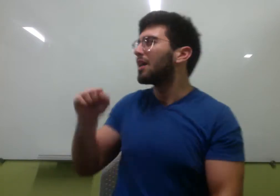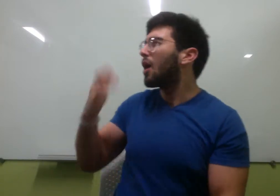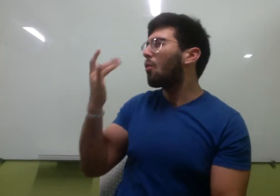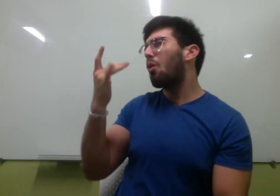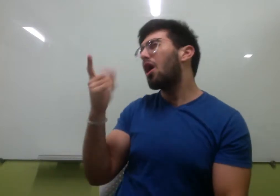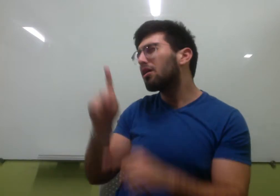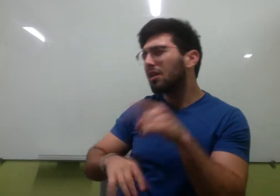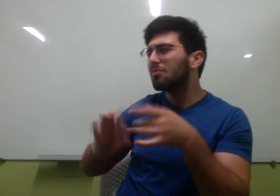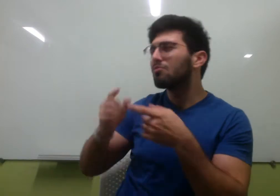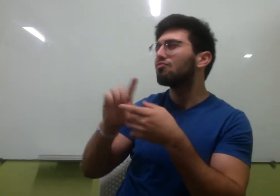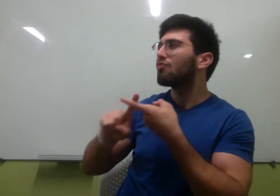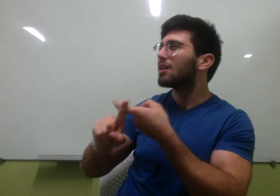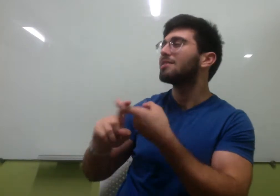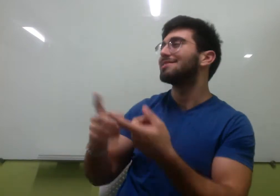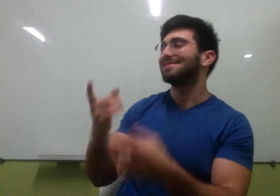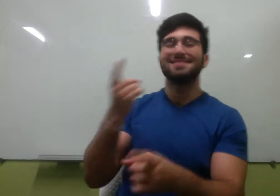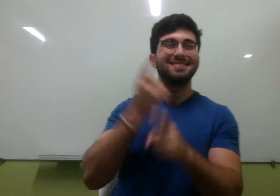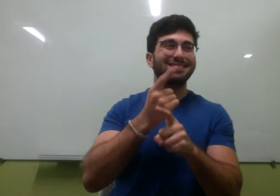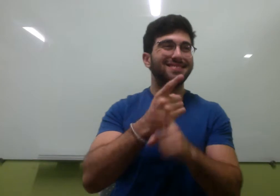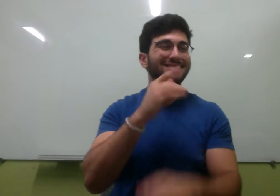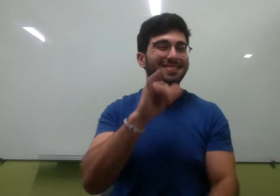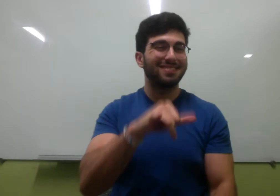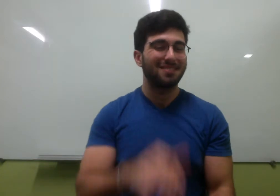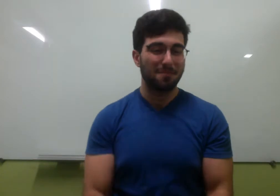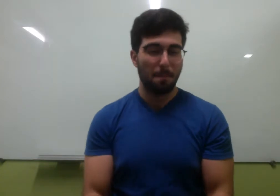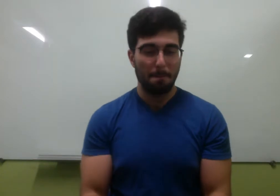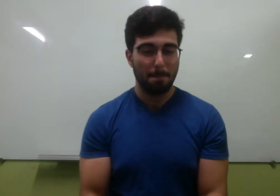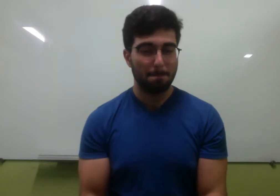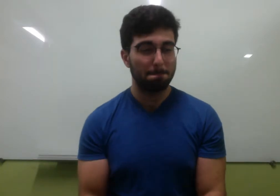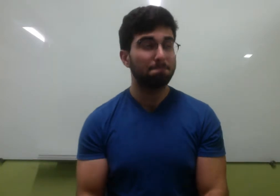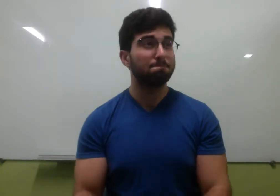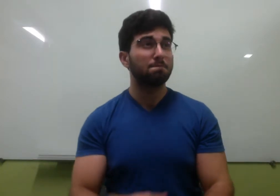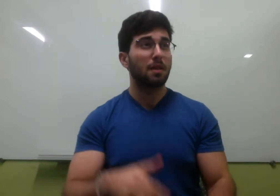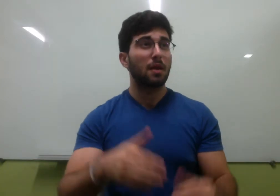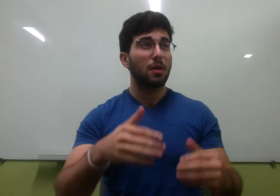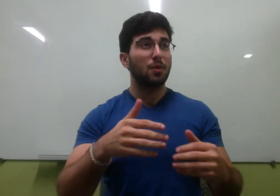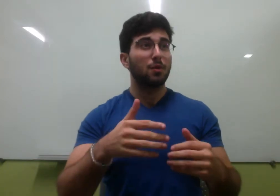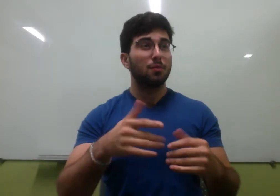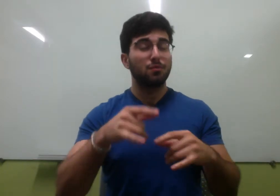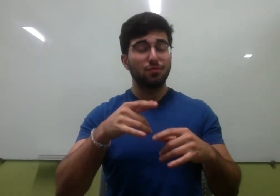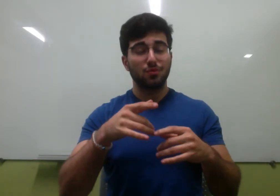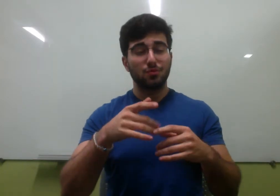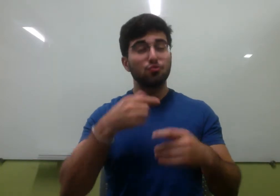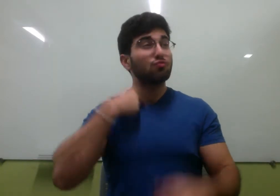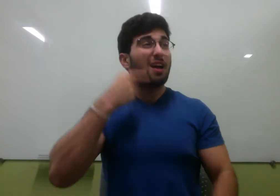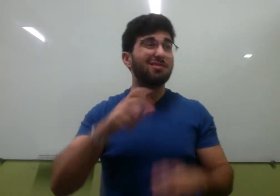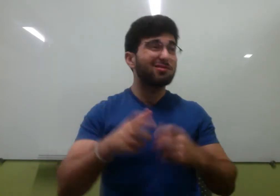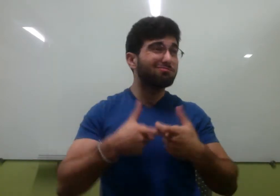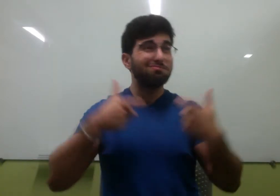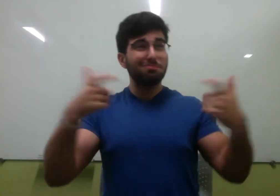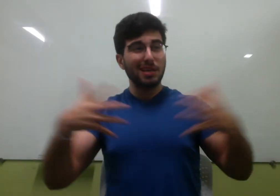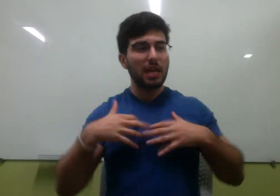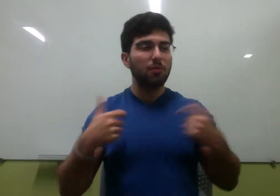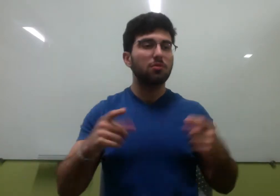overcome. They have, let's talk about their nerve cells. If you've got a neck that long, everything is